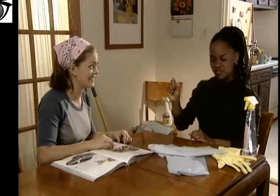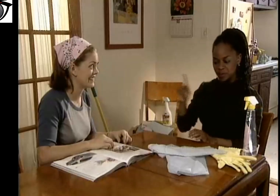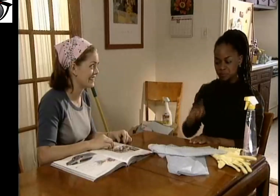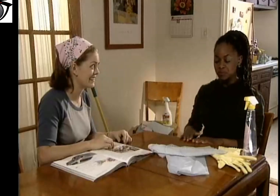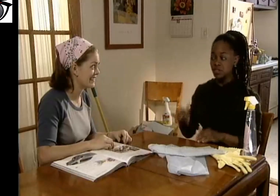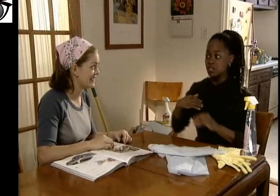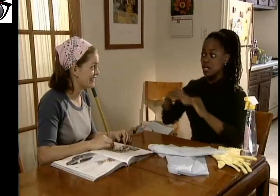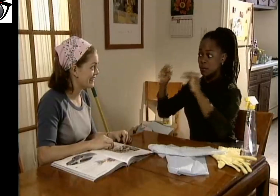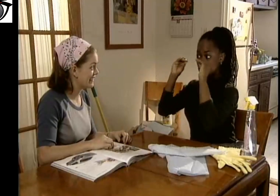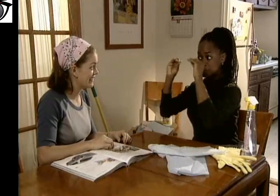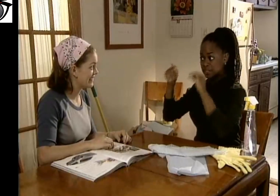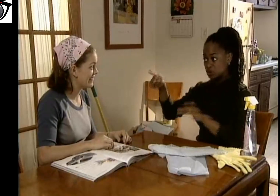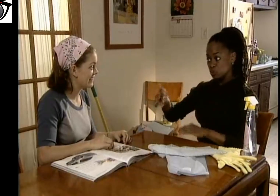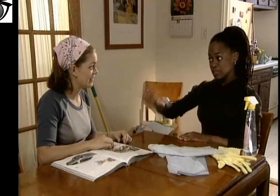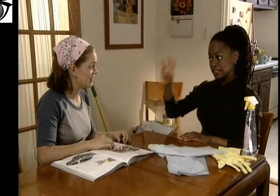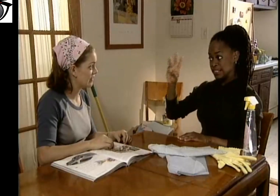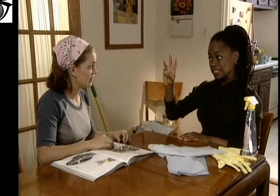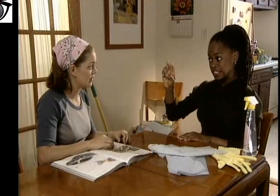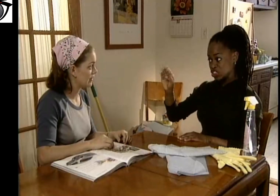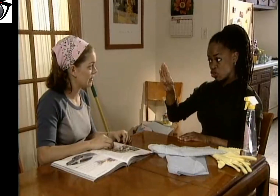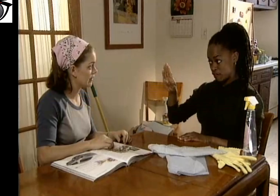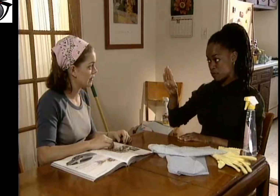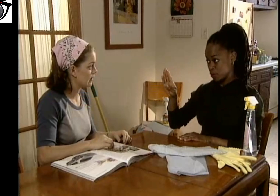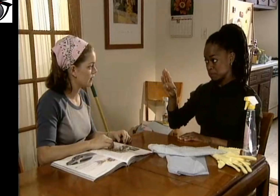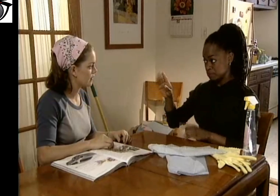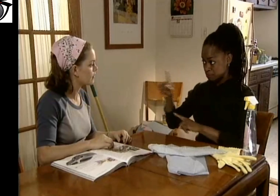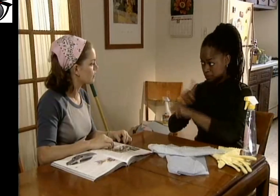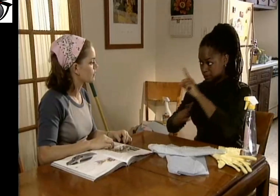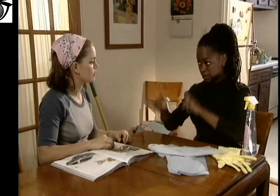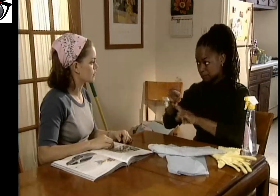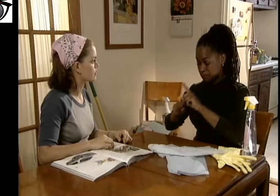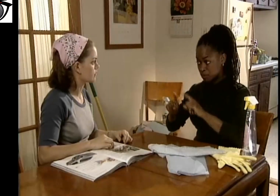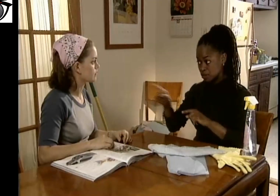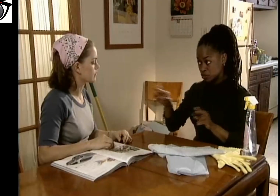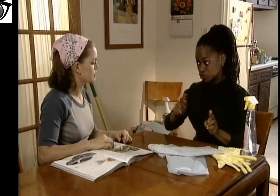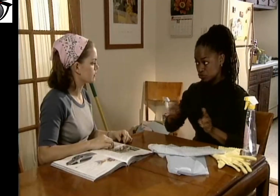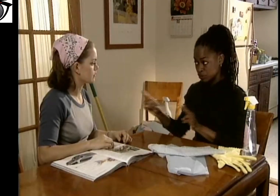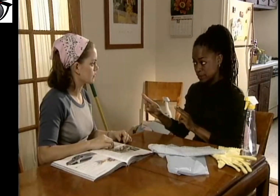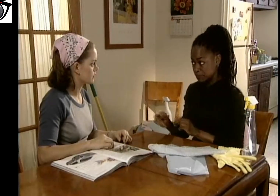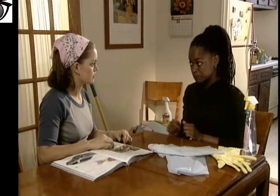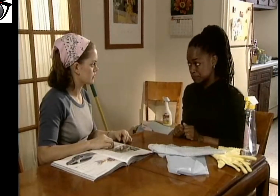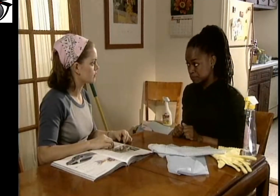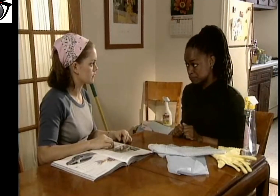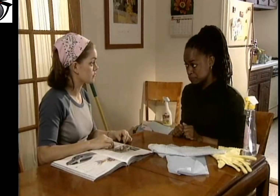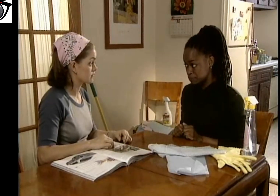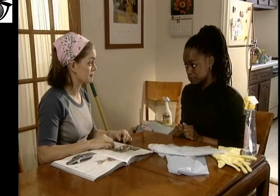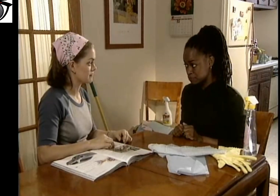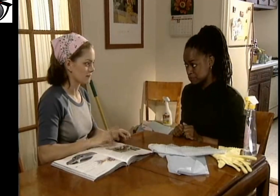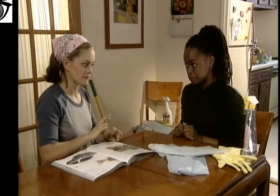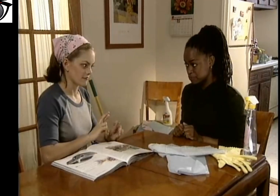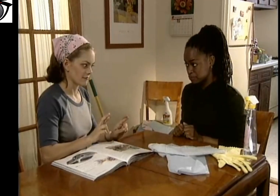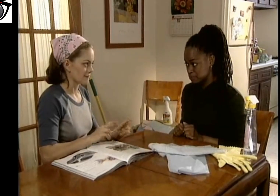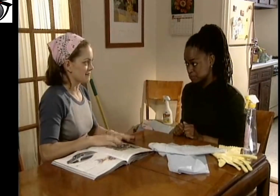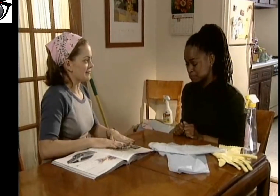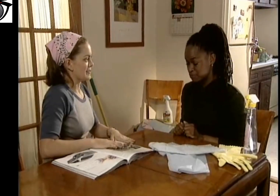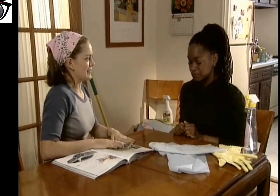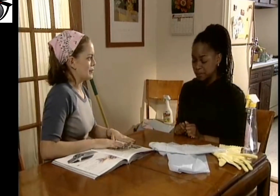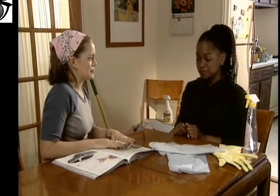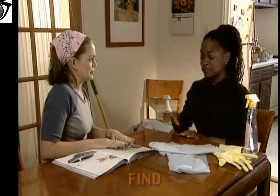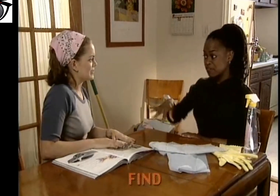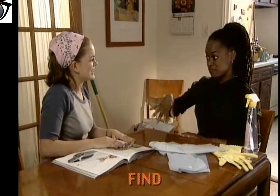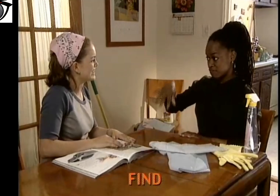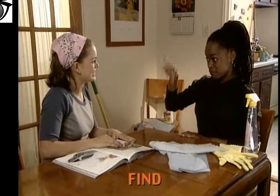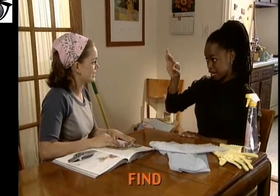friends. Okay. Pay attention because I'm going to show you the signs for 6 verbs. Are you ready?